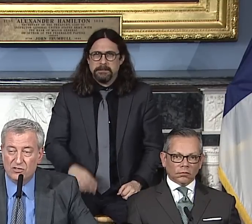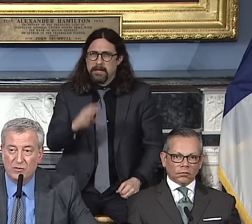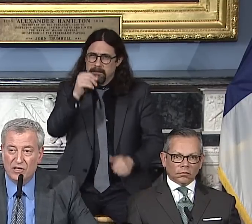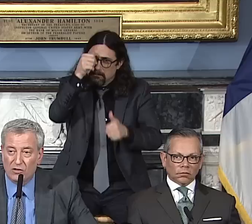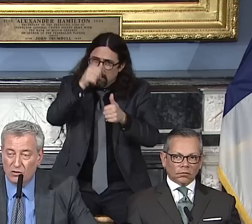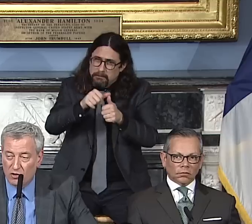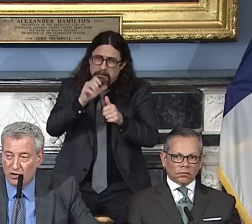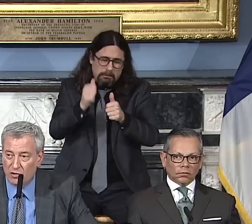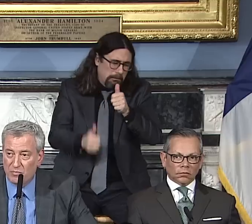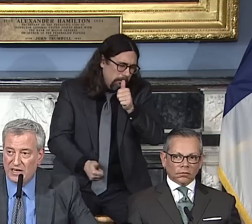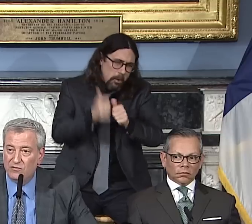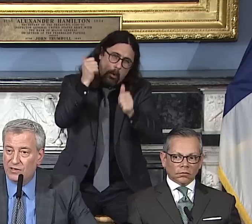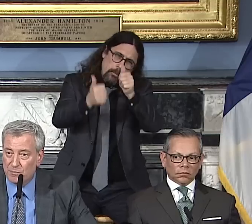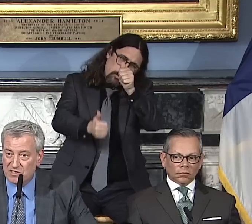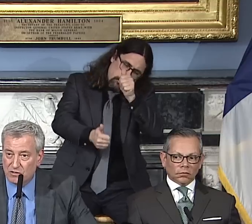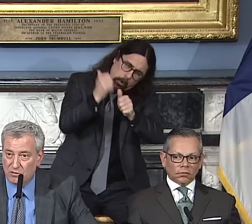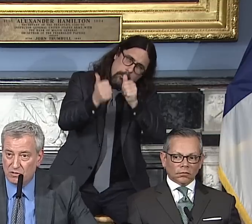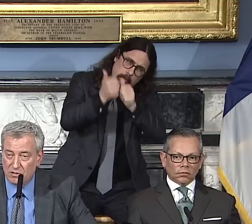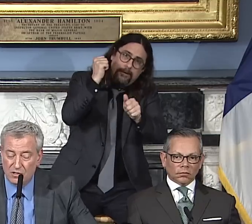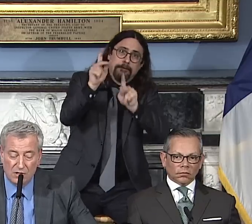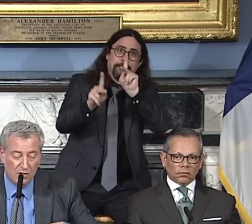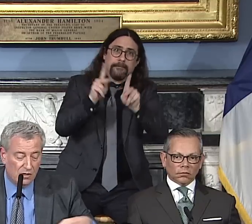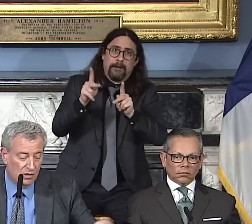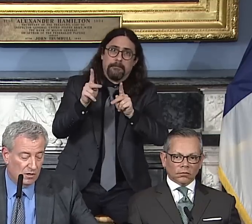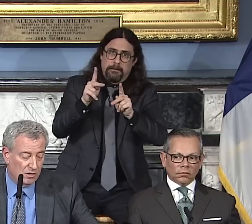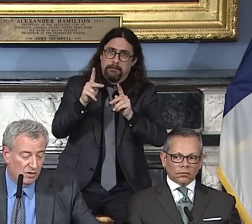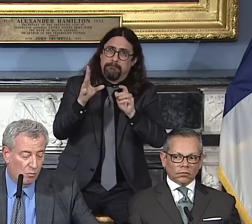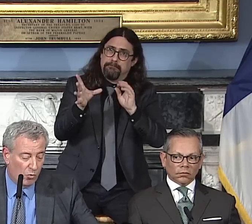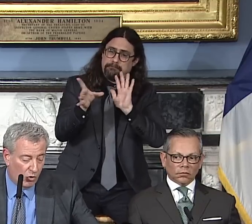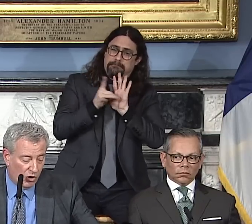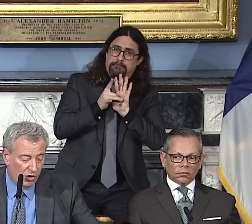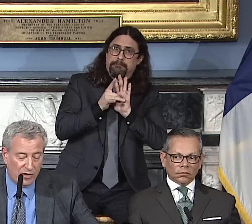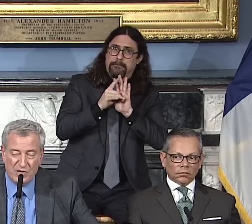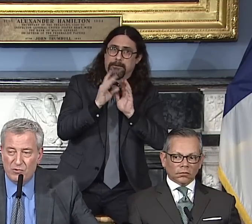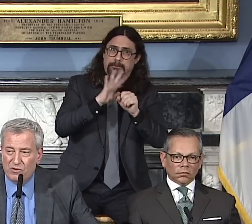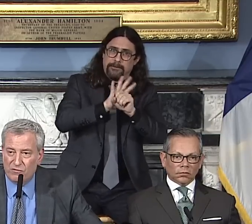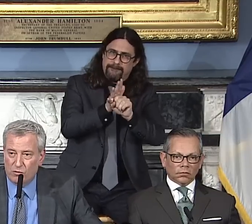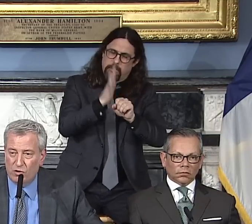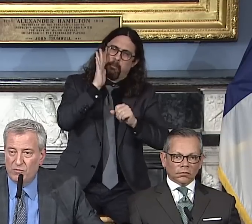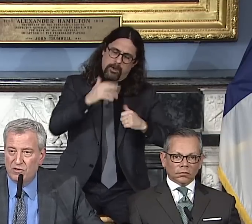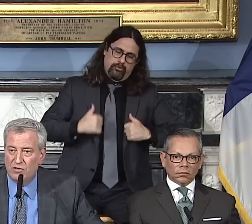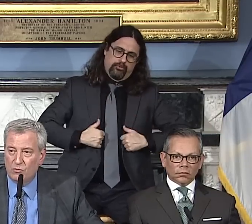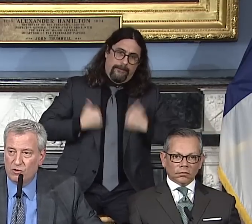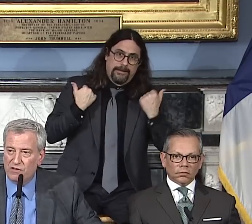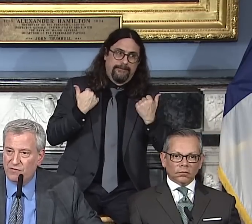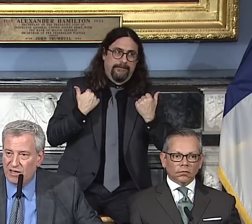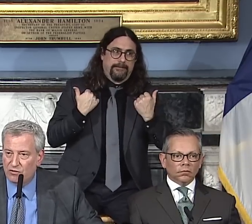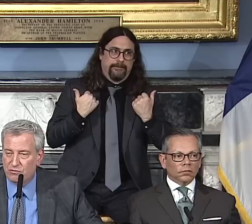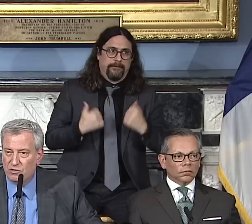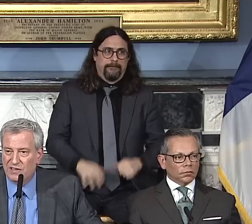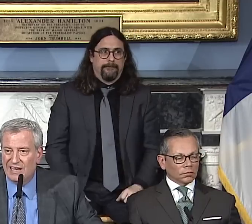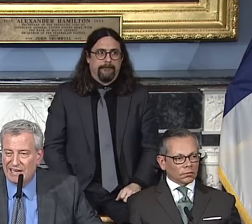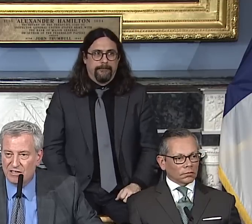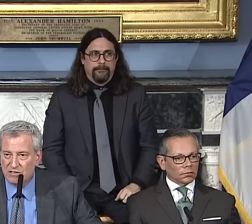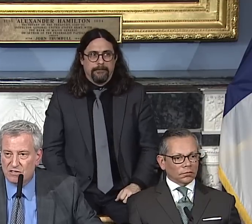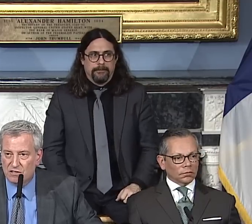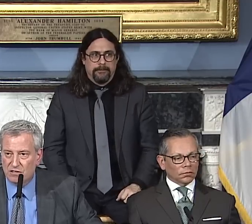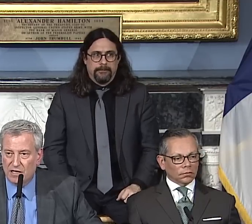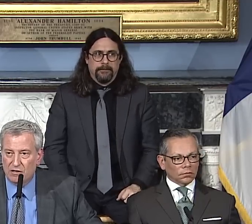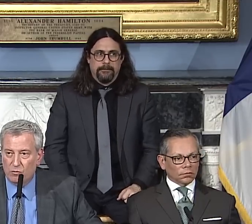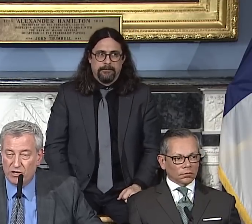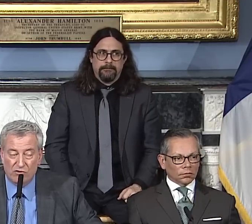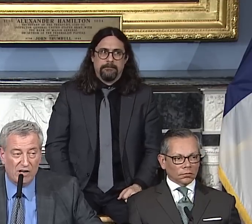But it is going to be a long, painful episode. The more that people are informed, the more they follow through on the